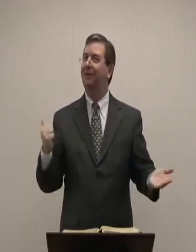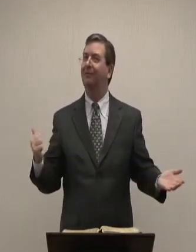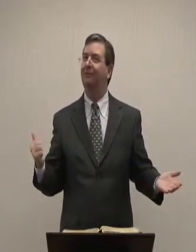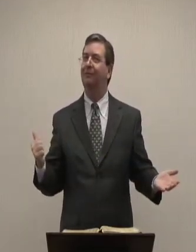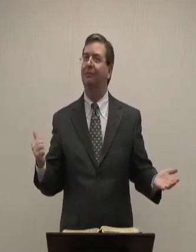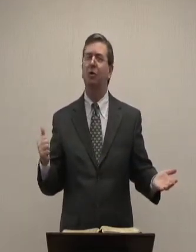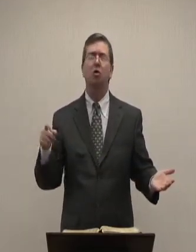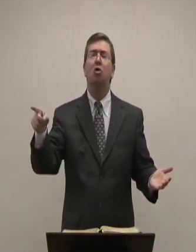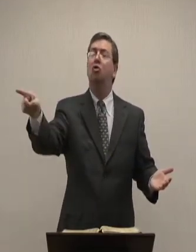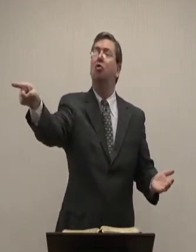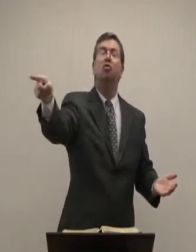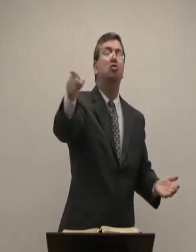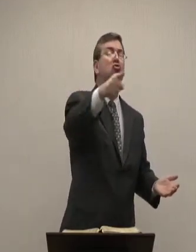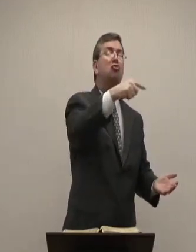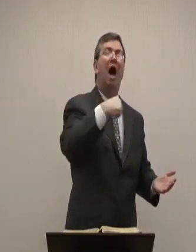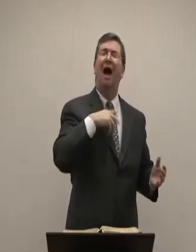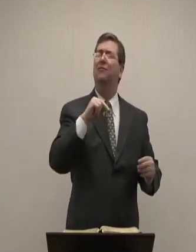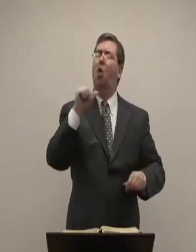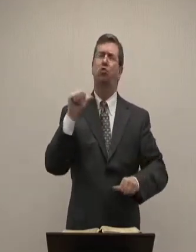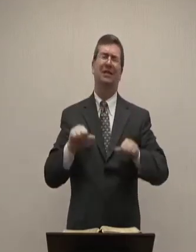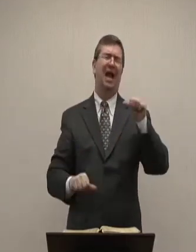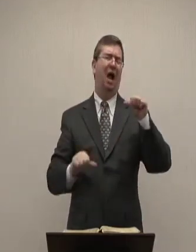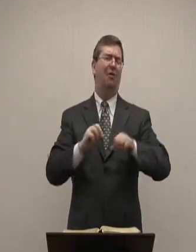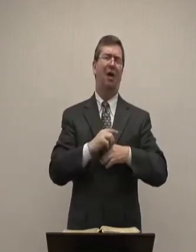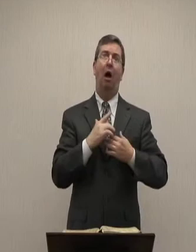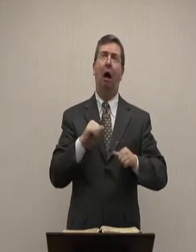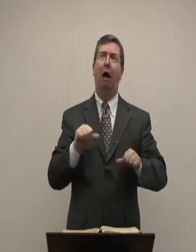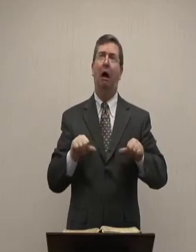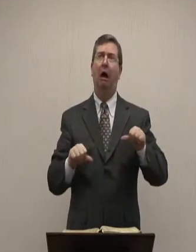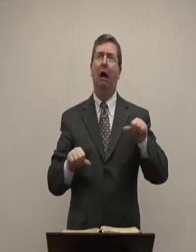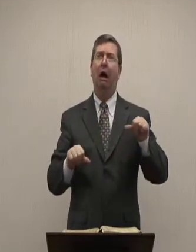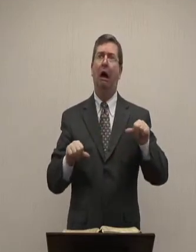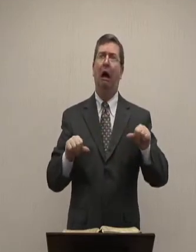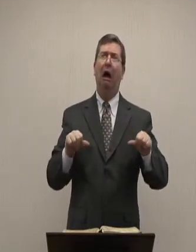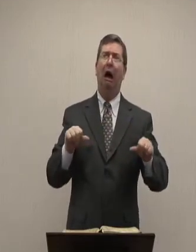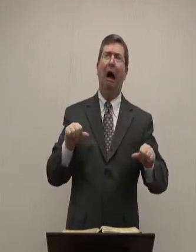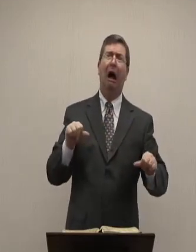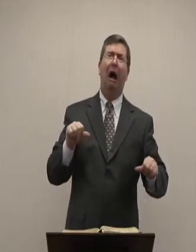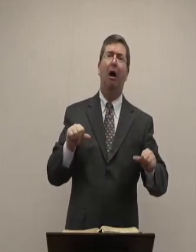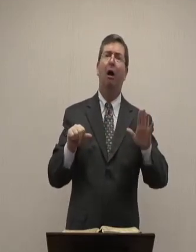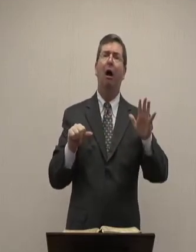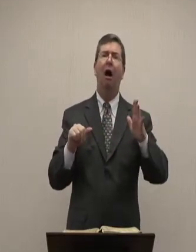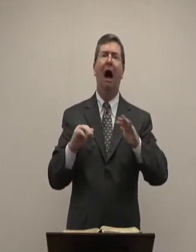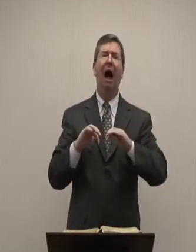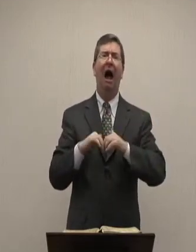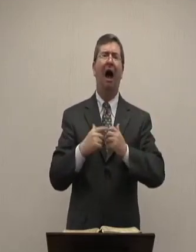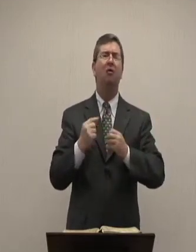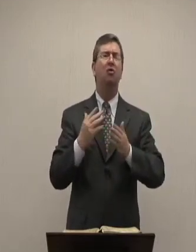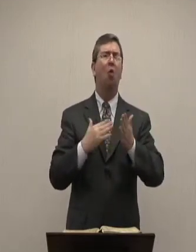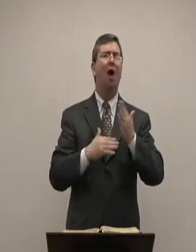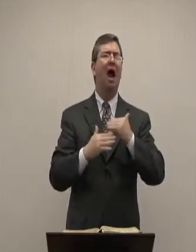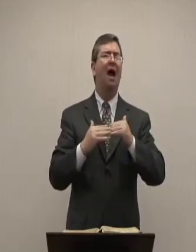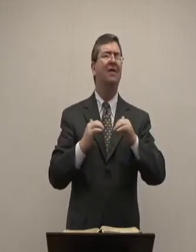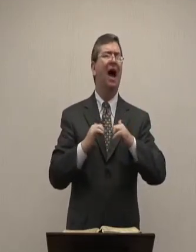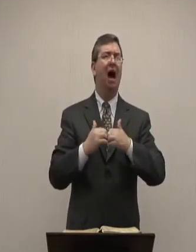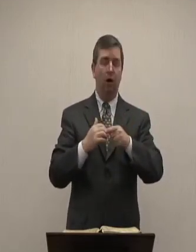But here in the Word of God, we see that there was a witness of Jesus. Amen? A lot of people have doubt within